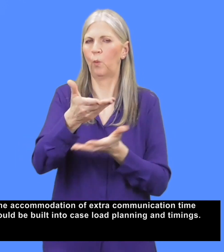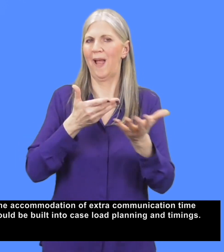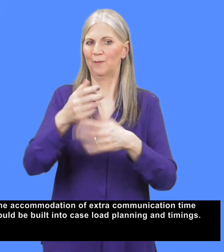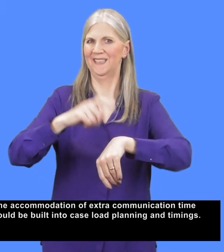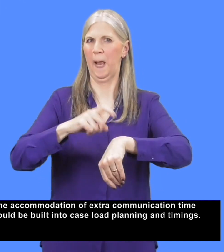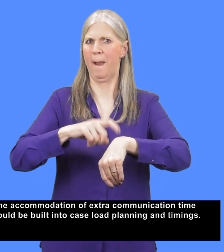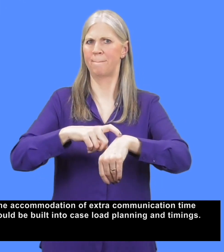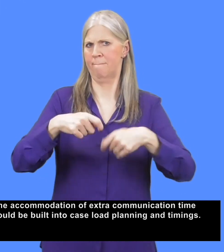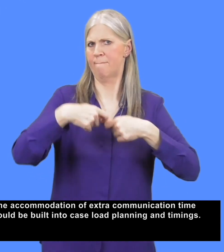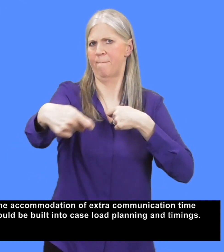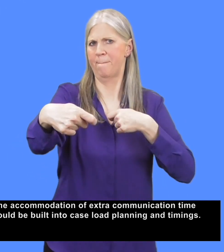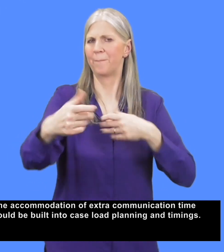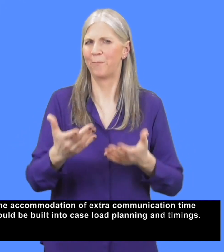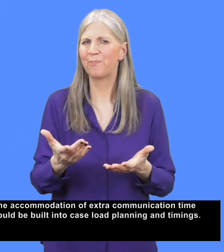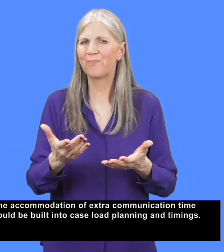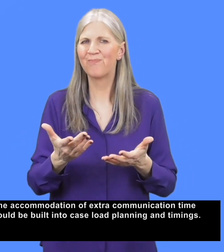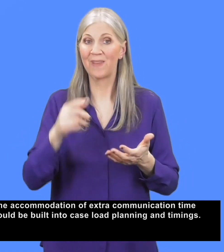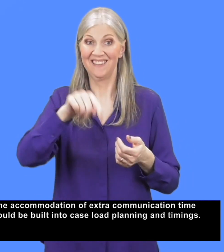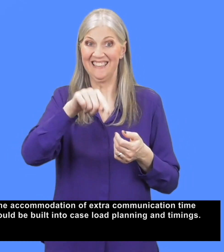into caseload planning and timings.